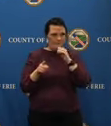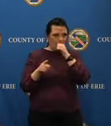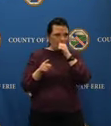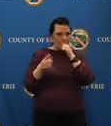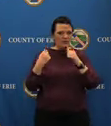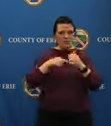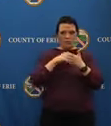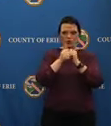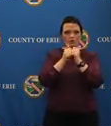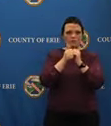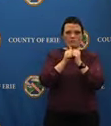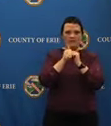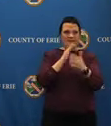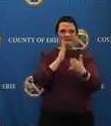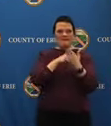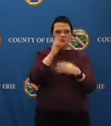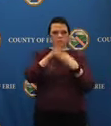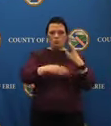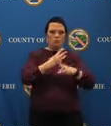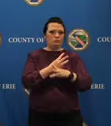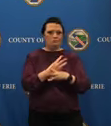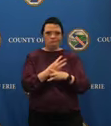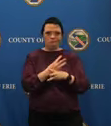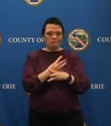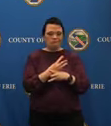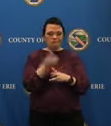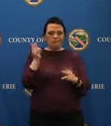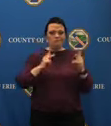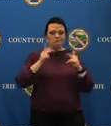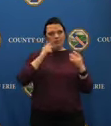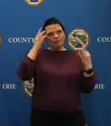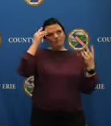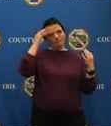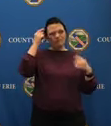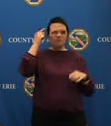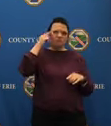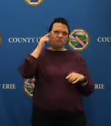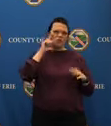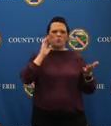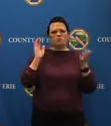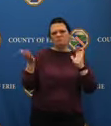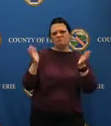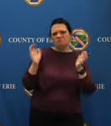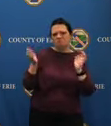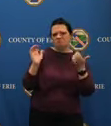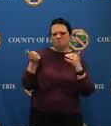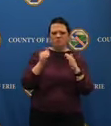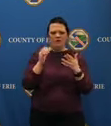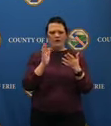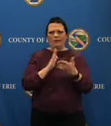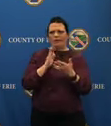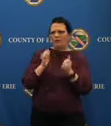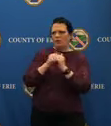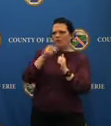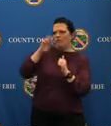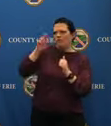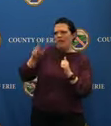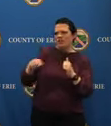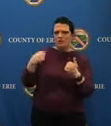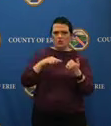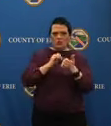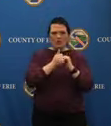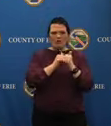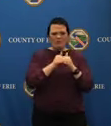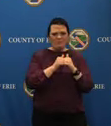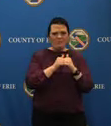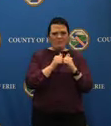we're competing against the world. And people are thinking, well, let's do a comparison how we are against Rochester area. We're competing